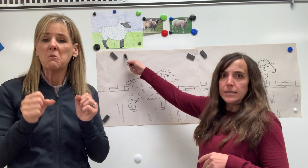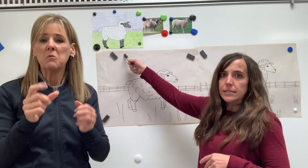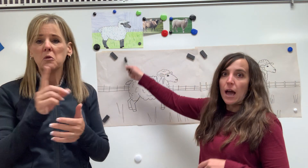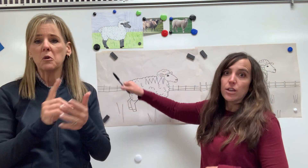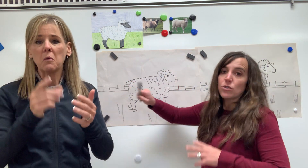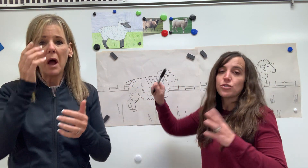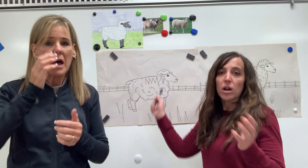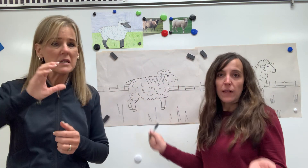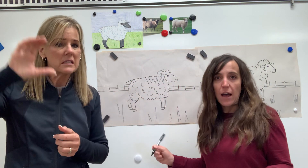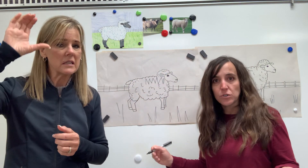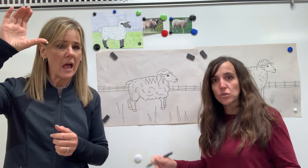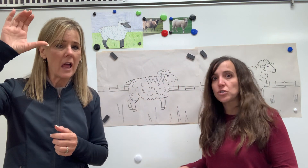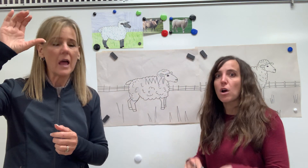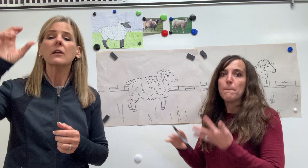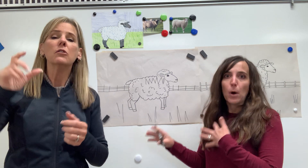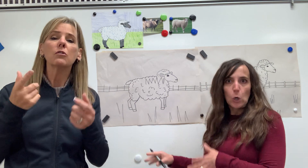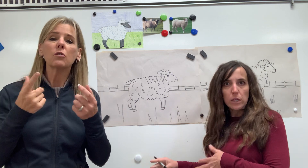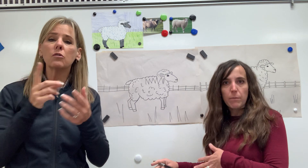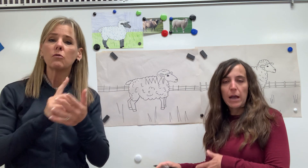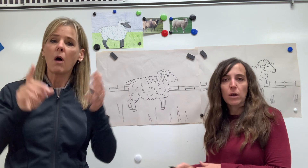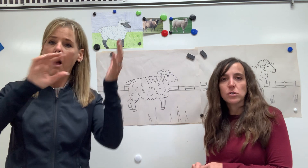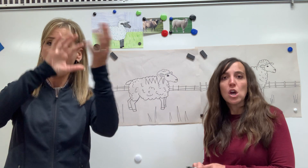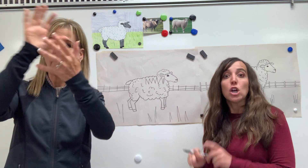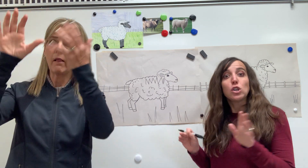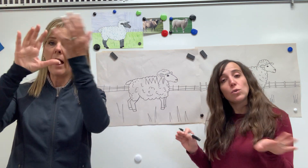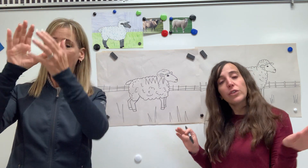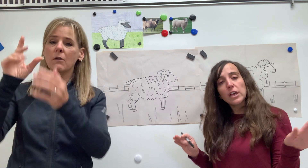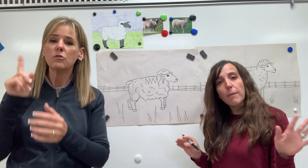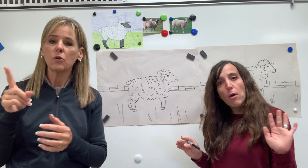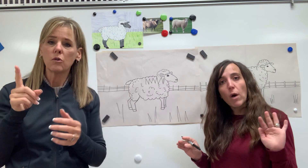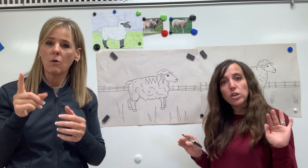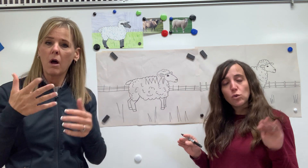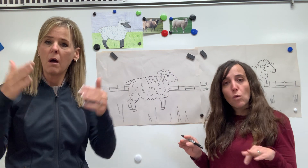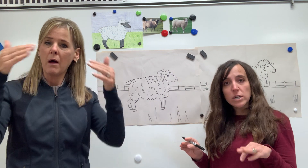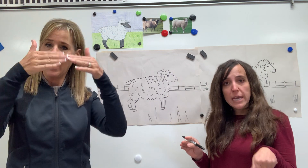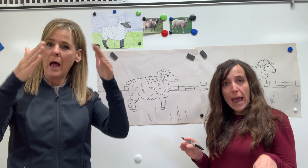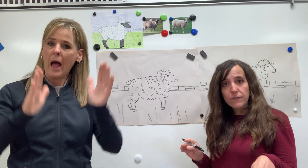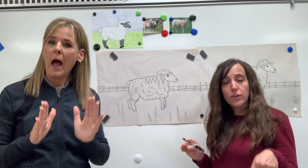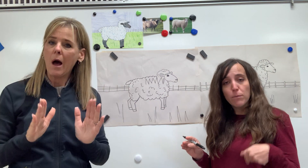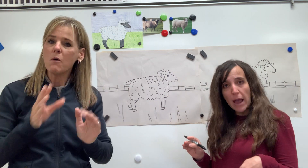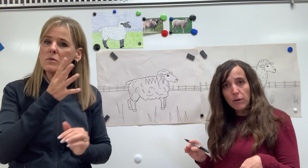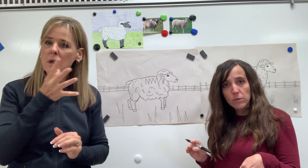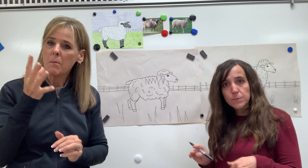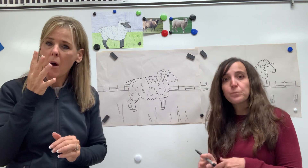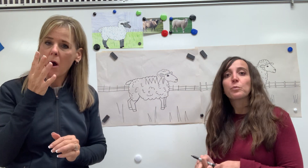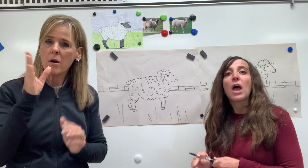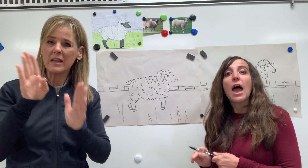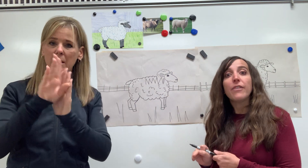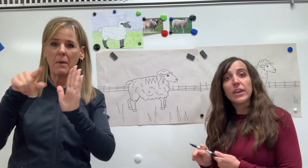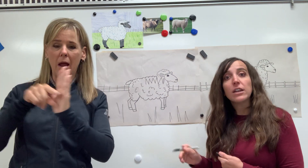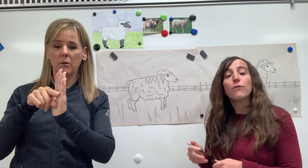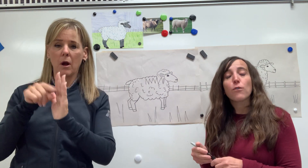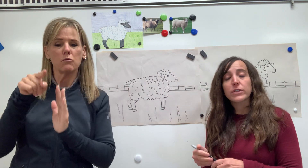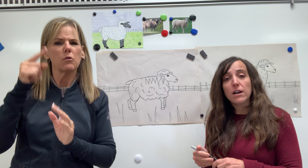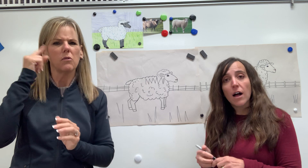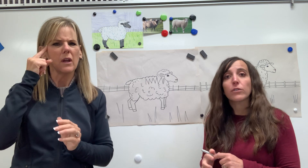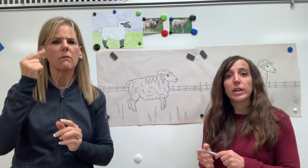the sky. You could draw clouds. You could draw a barn in the background. You think about what you want to add for your background. And then for the coloring